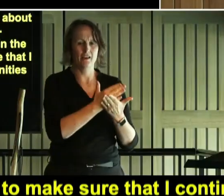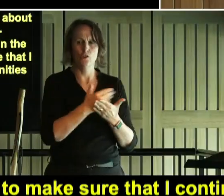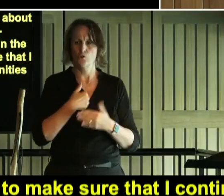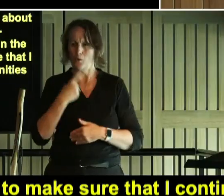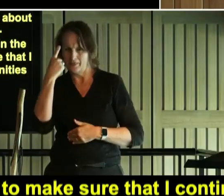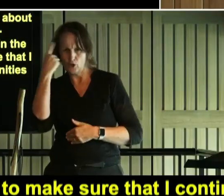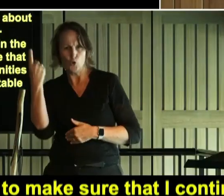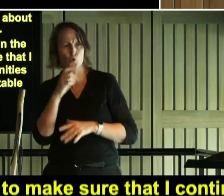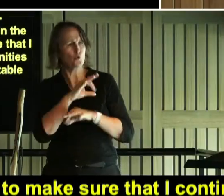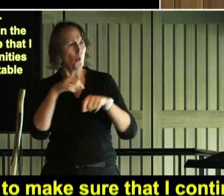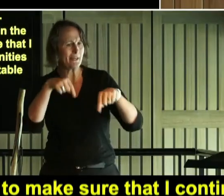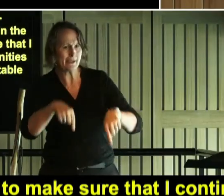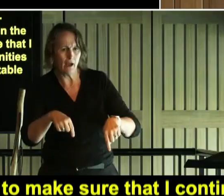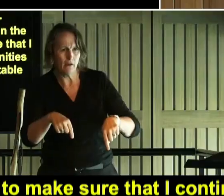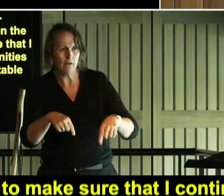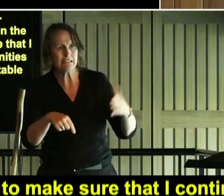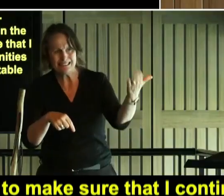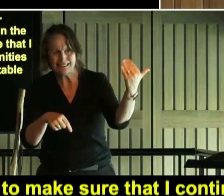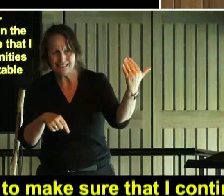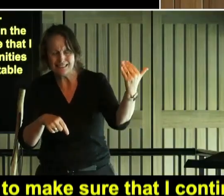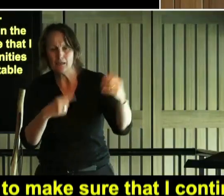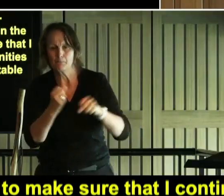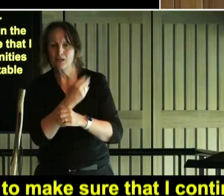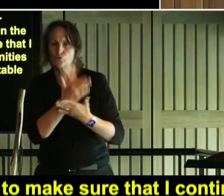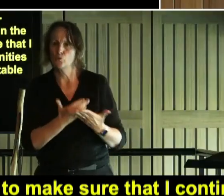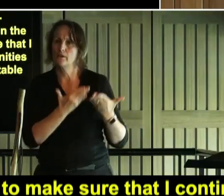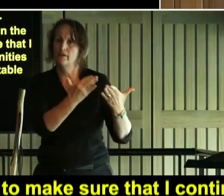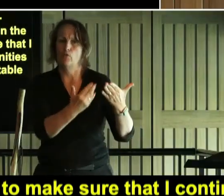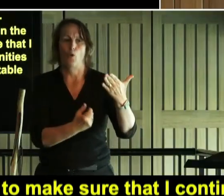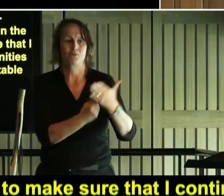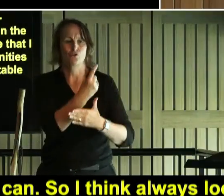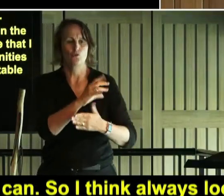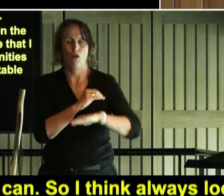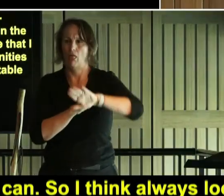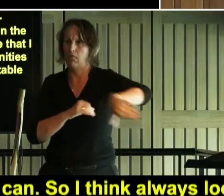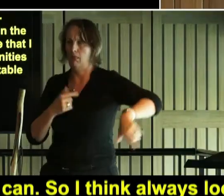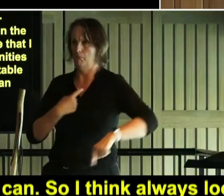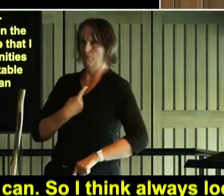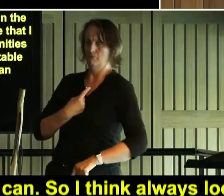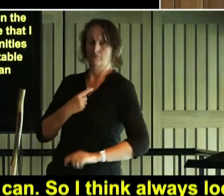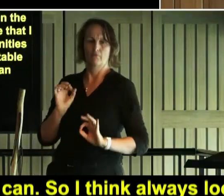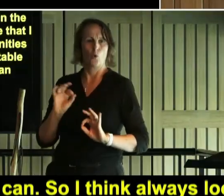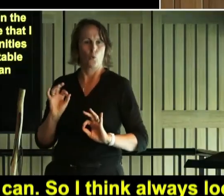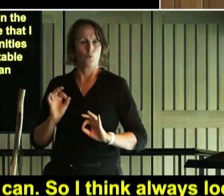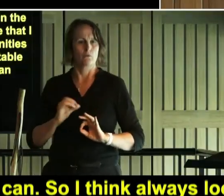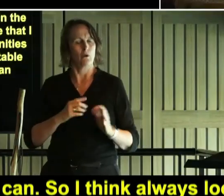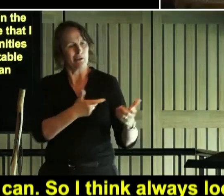not here as well, so that I can make sure that I bring others up as I do my leadership.